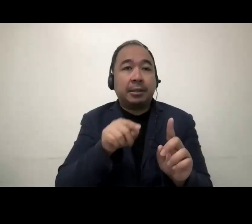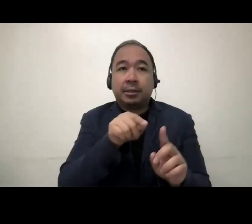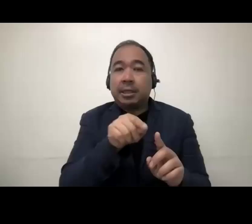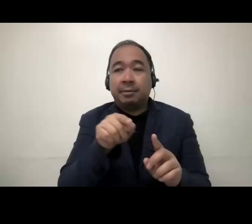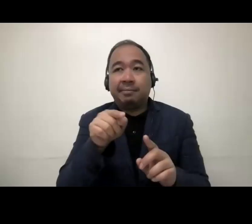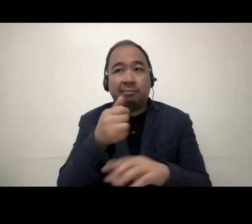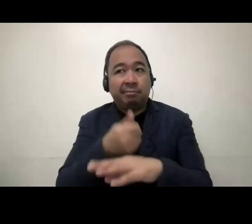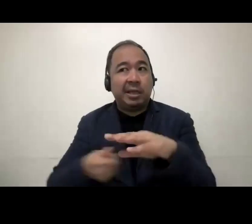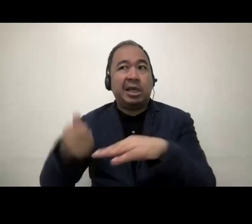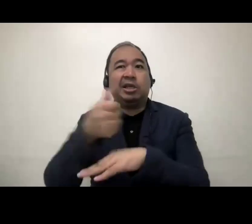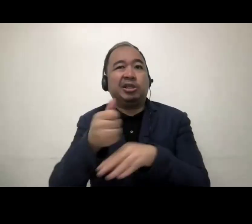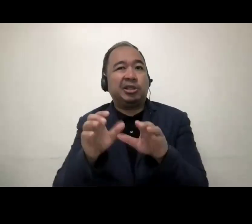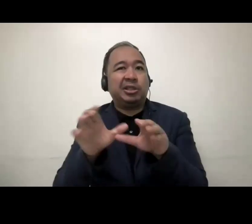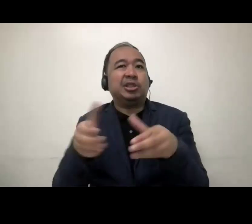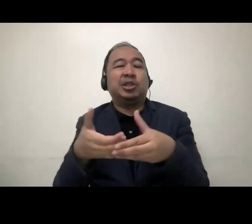do